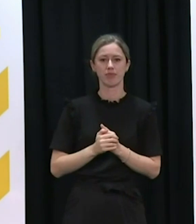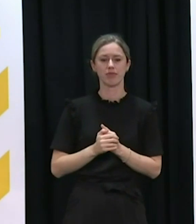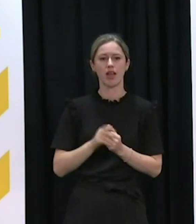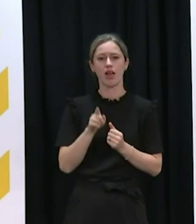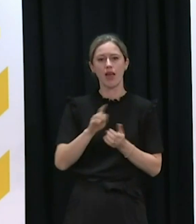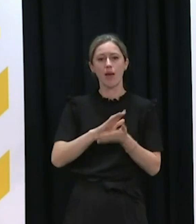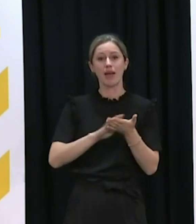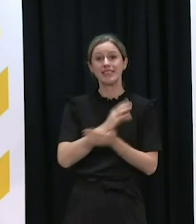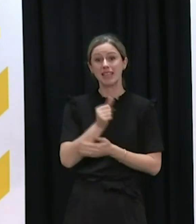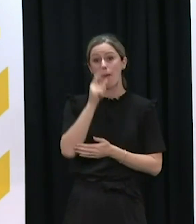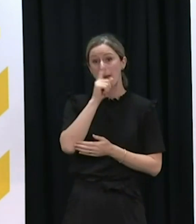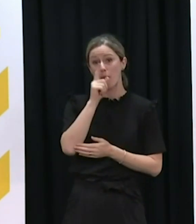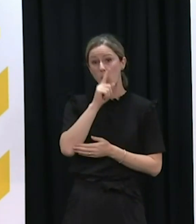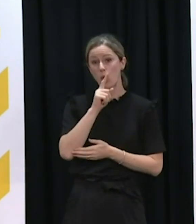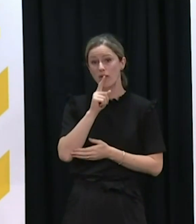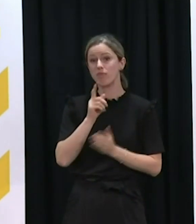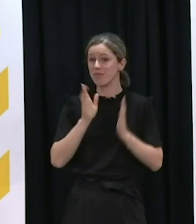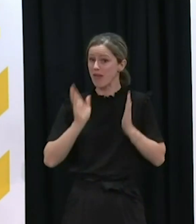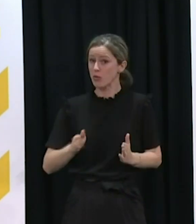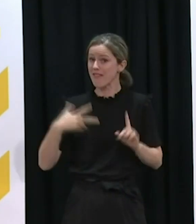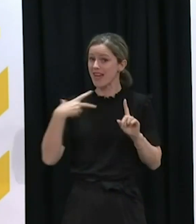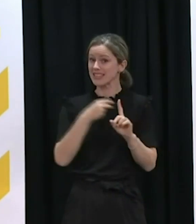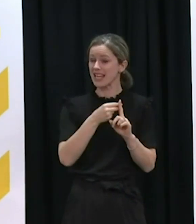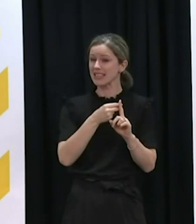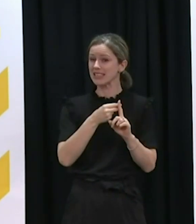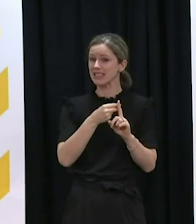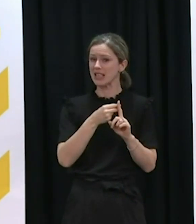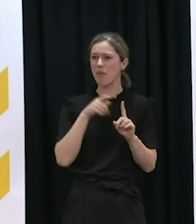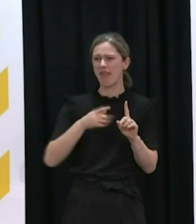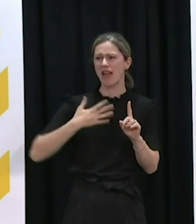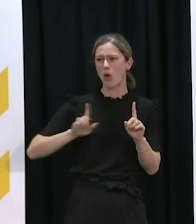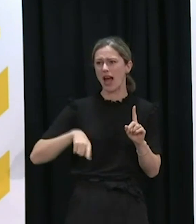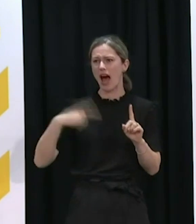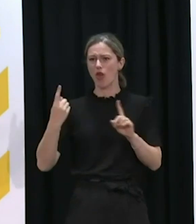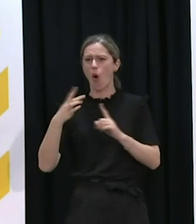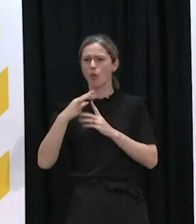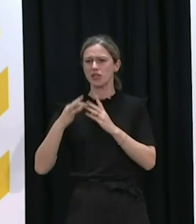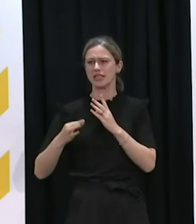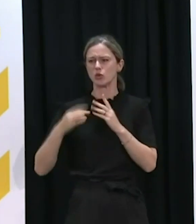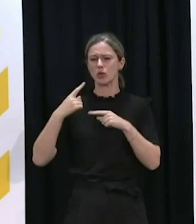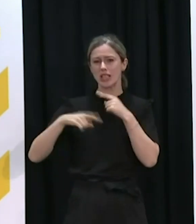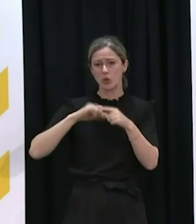people who are required under an order to be vaccinated to be able to continue in their work.